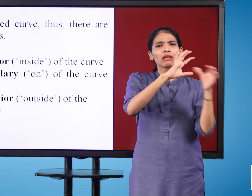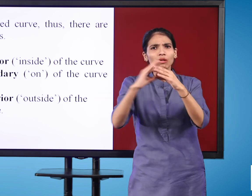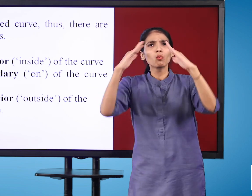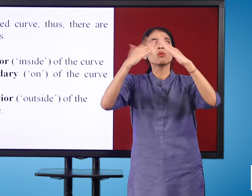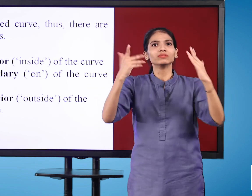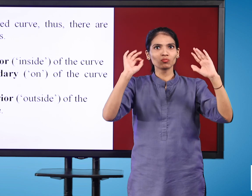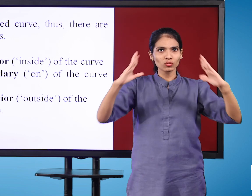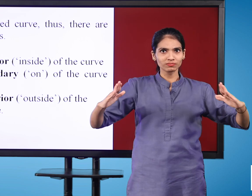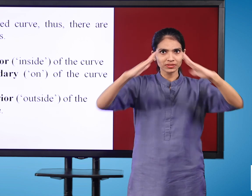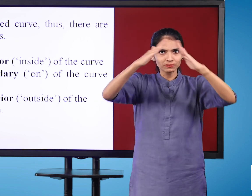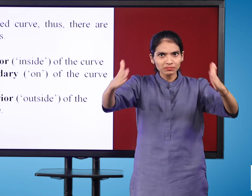there are 3 parts.